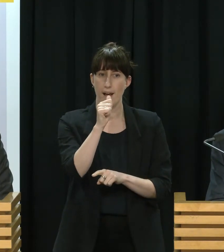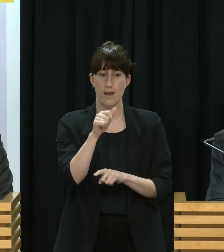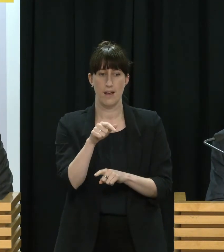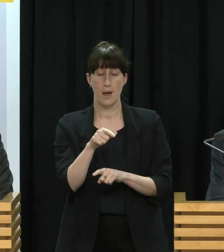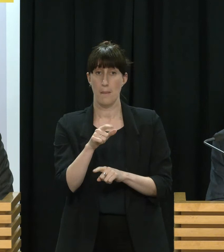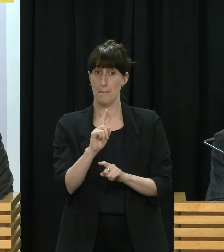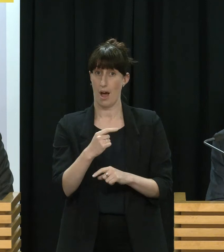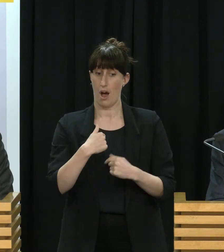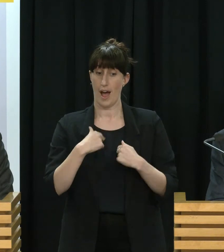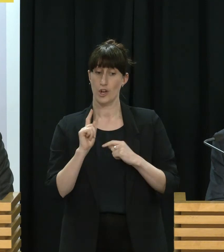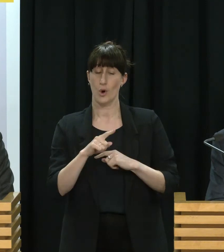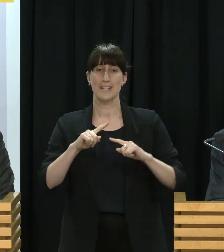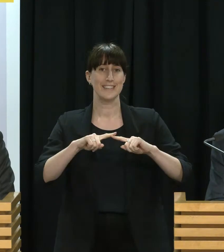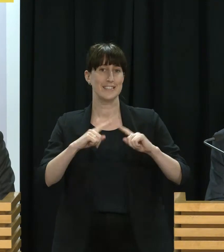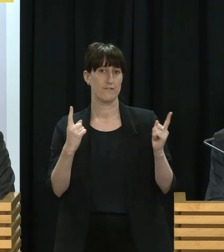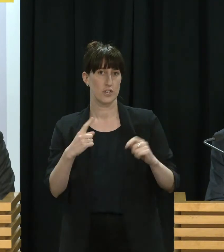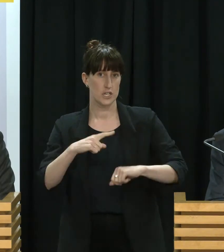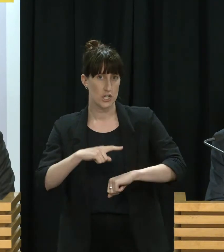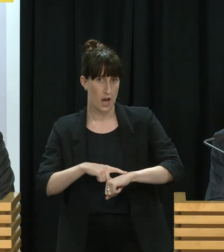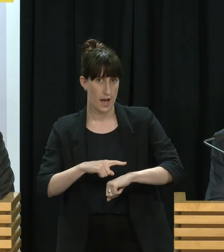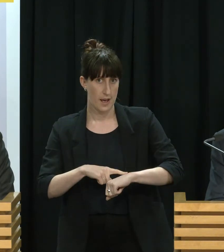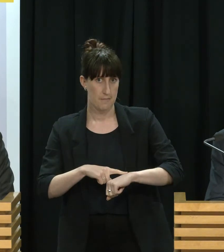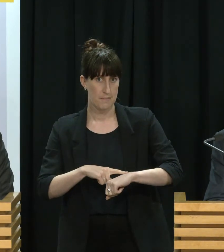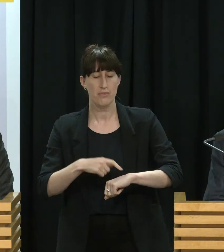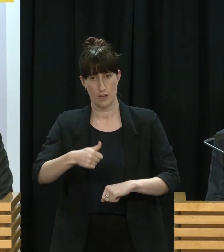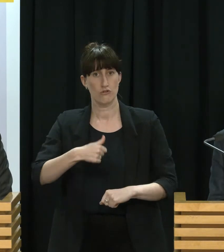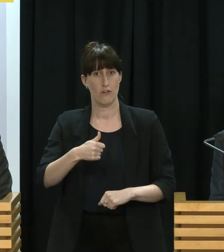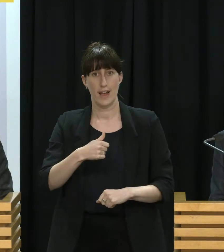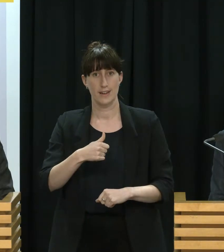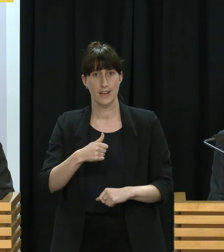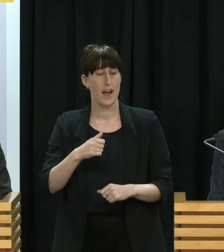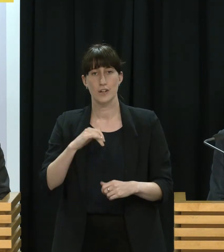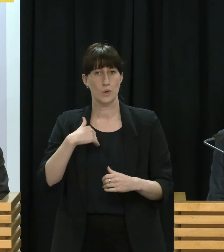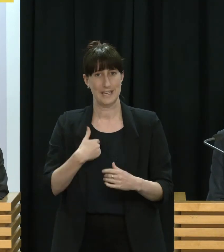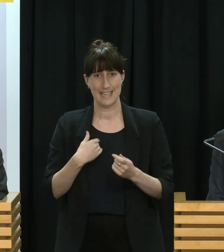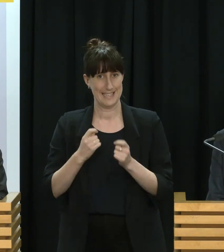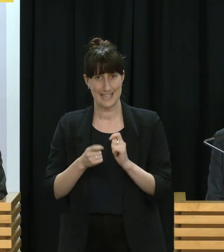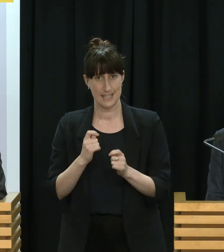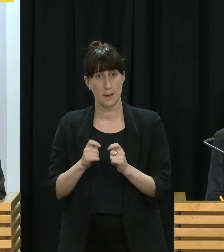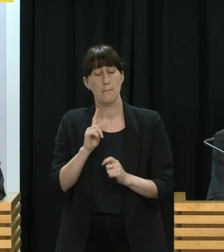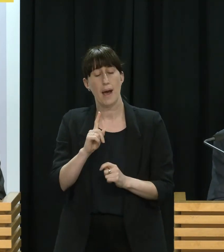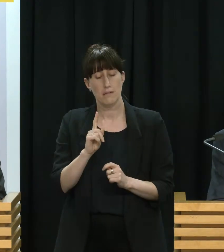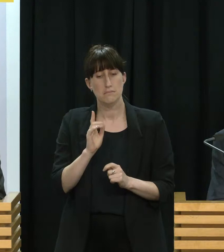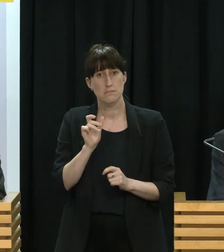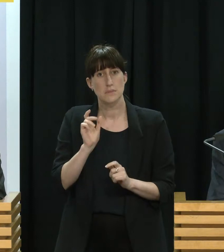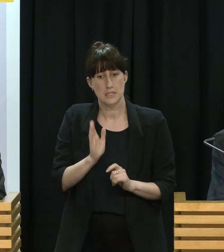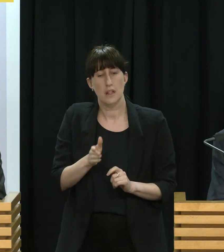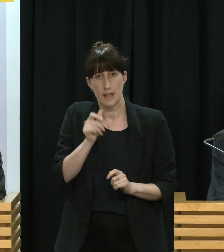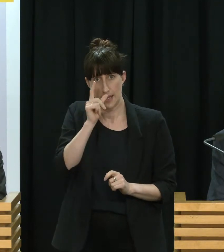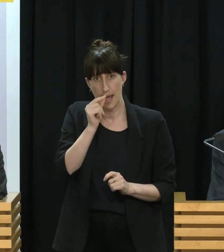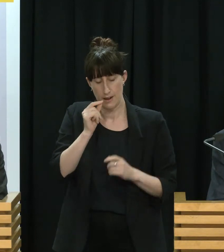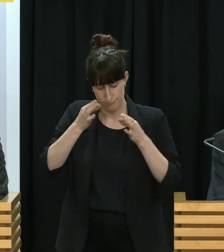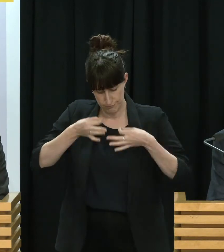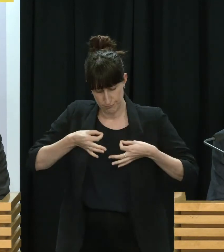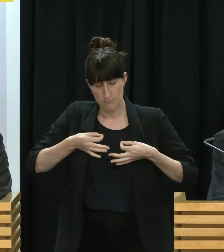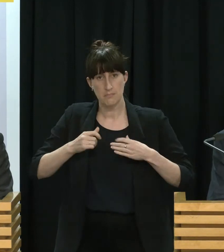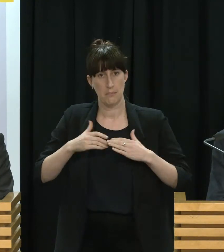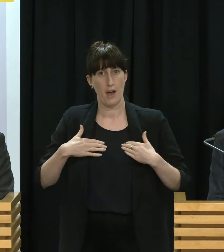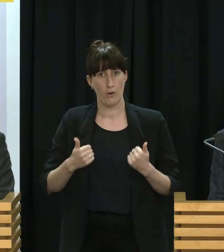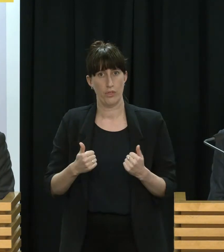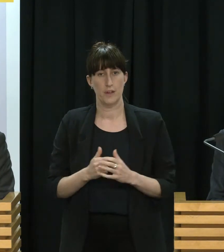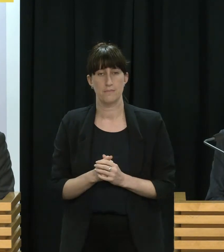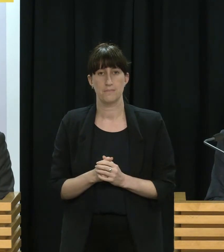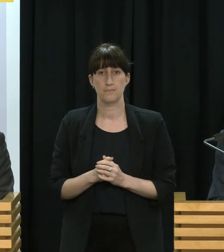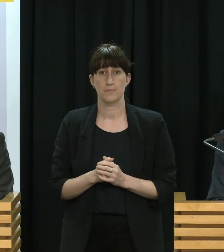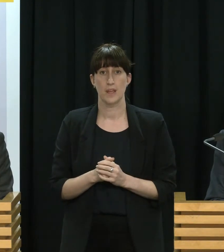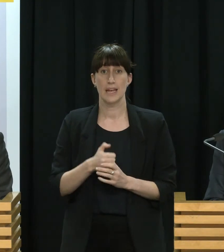should continue to monitor for symptoms. Today marks 5 days since the Sydney case left Wellington.